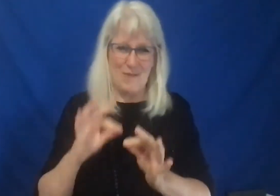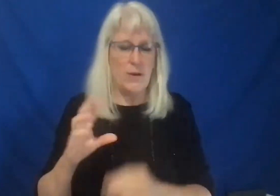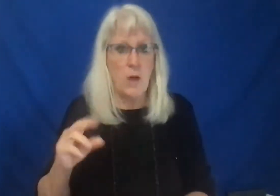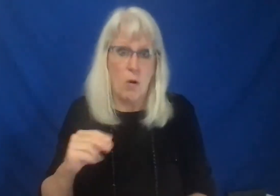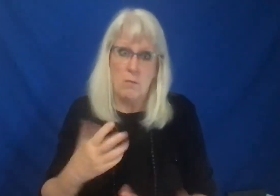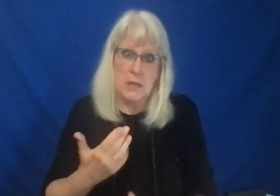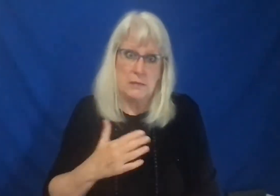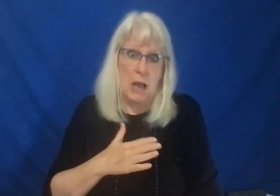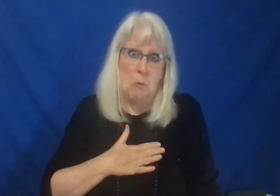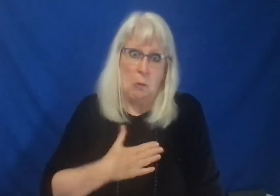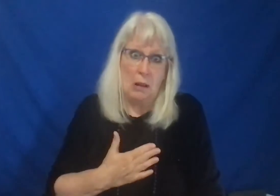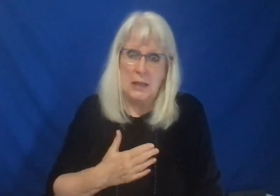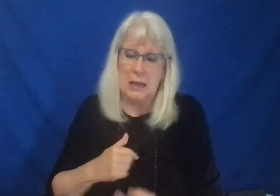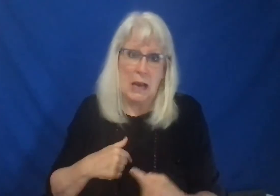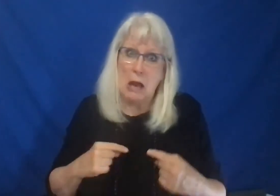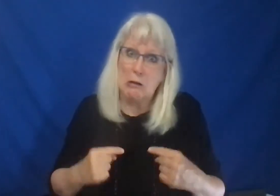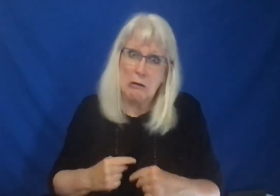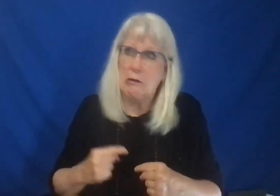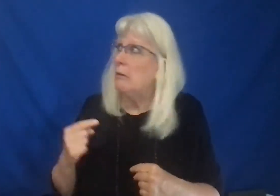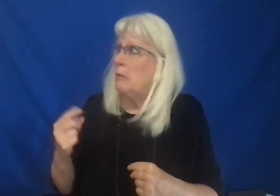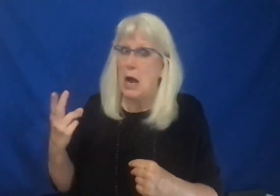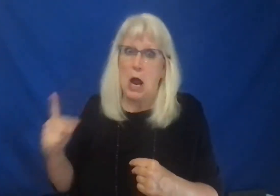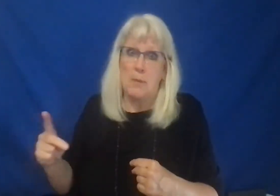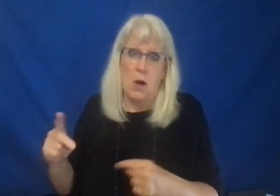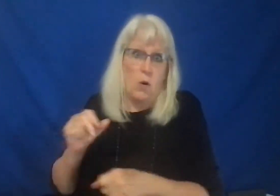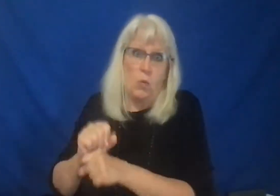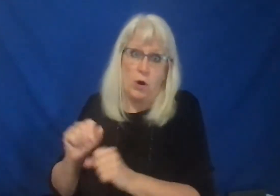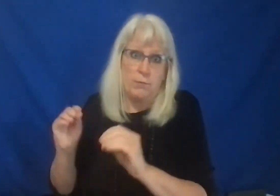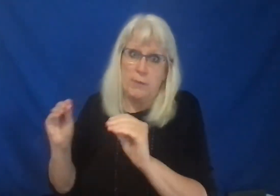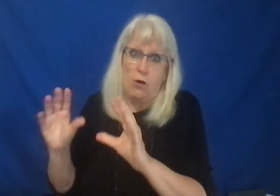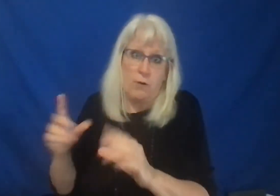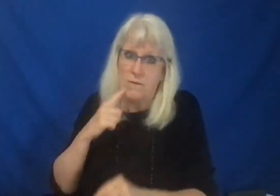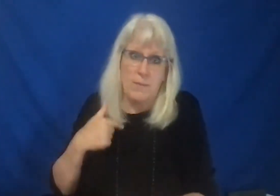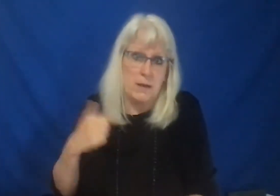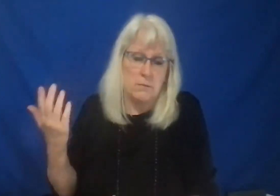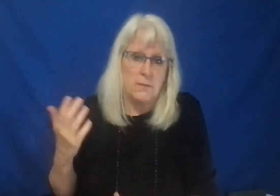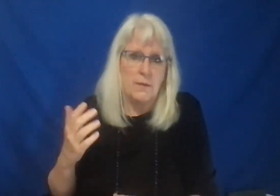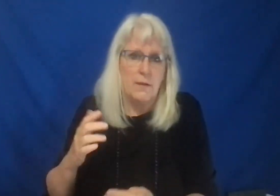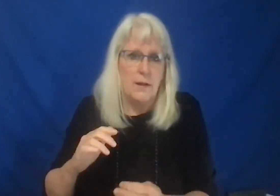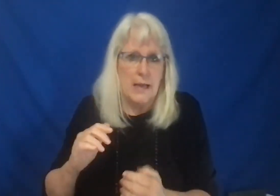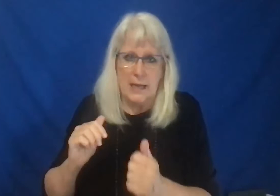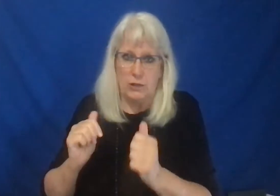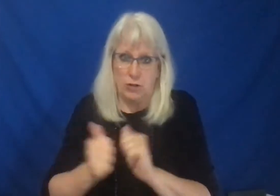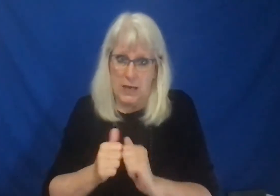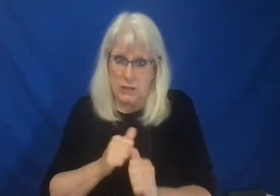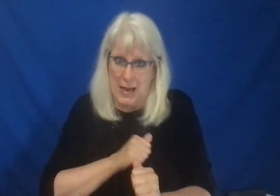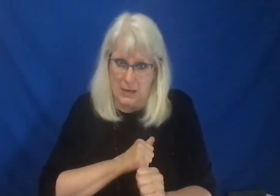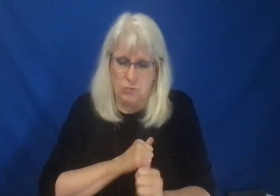really hurting, and that my higher power worked miracles in my life, and that changed attitudes aided recovery,